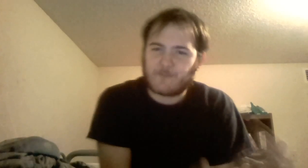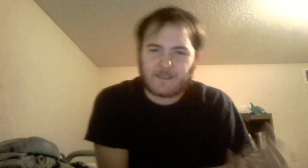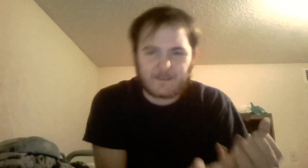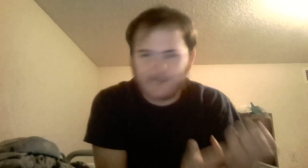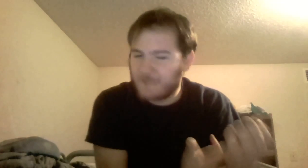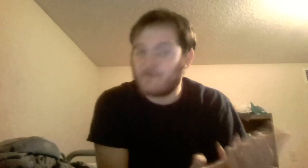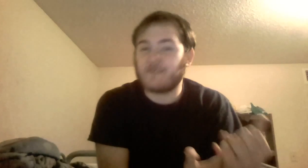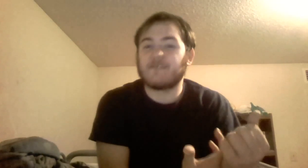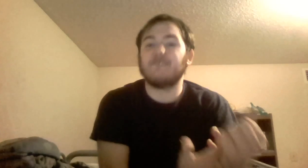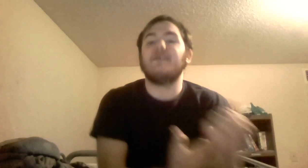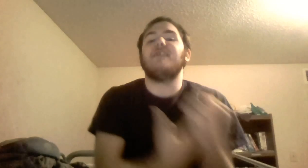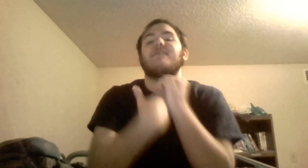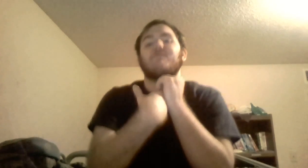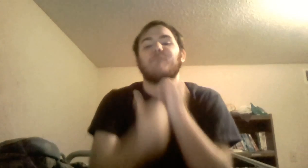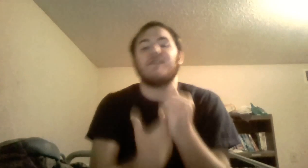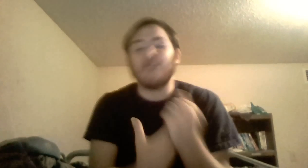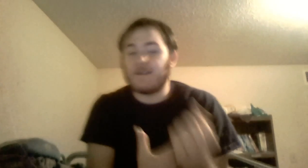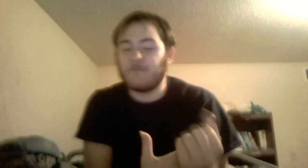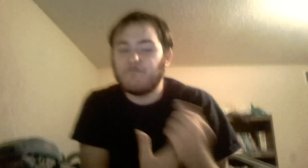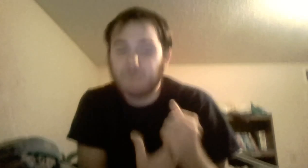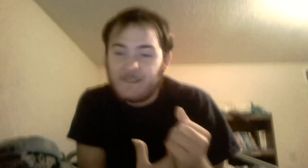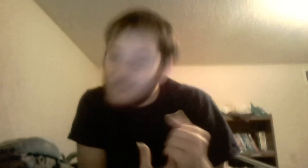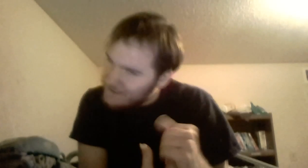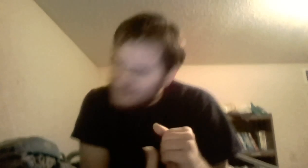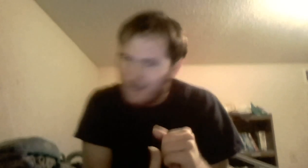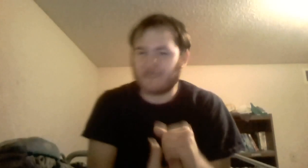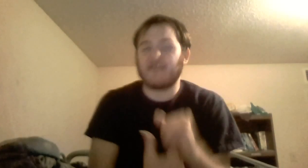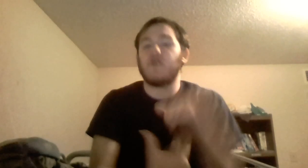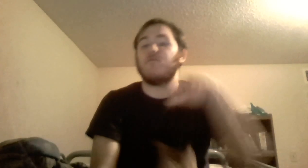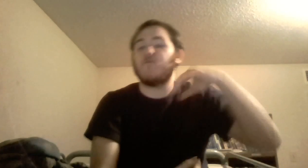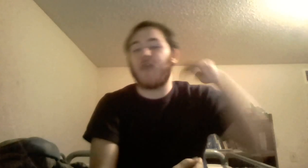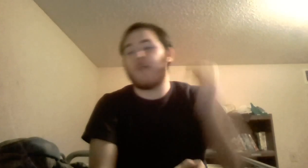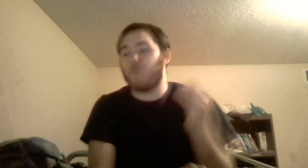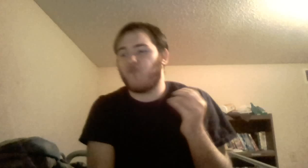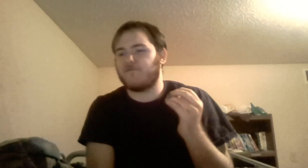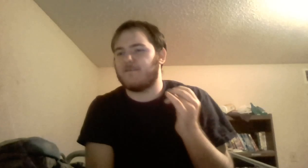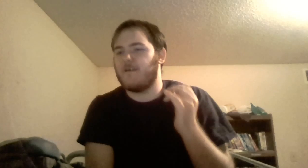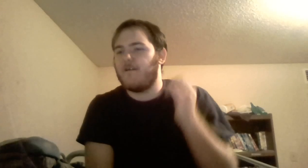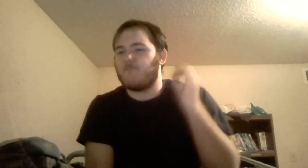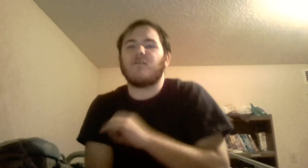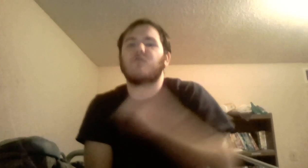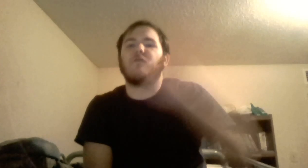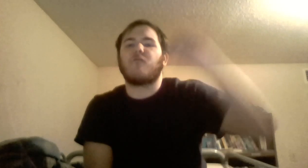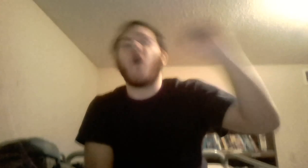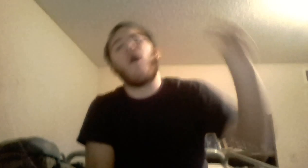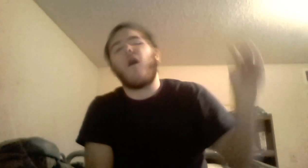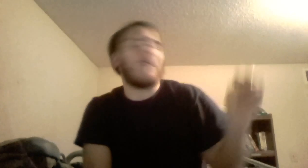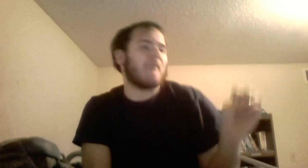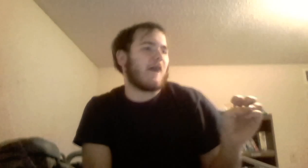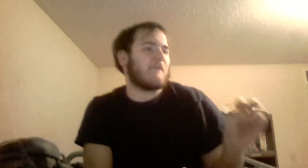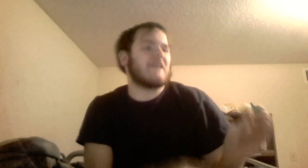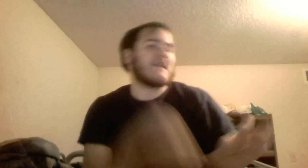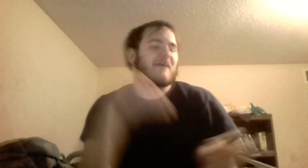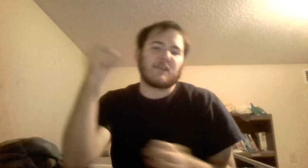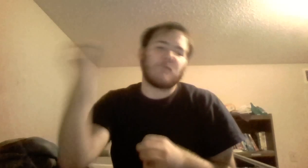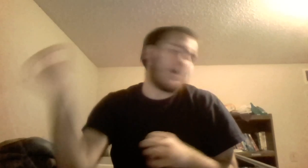being like this, it ain't been done a million times. And they go through that motion, where you don't fork on out, but then they ask, like, to